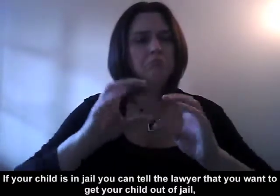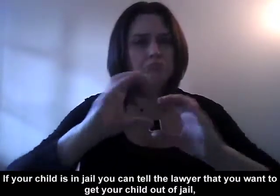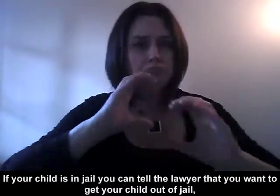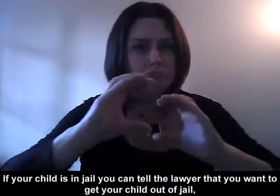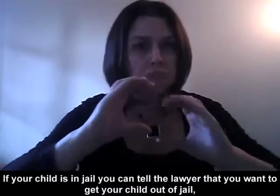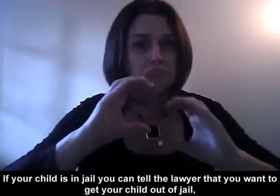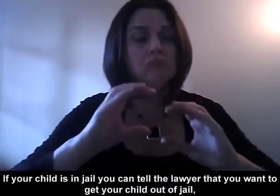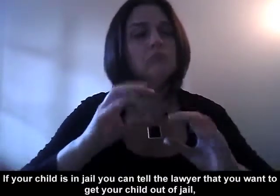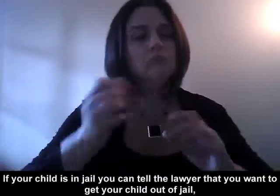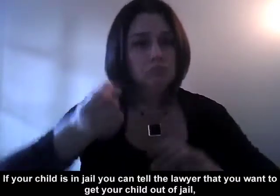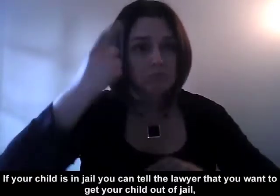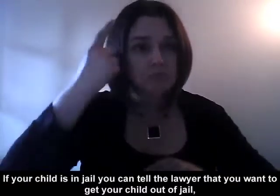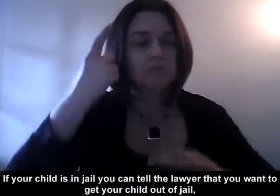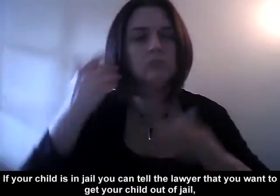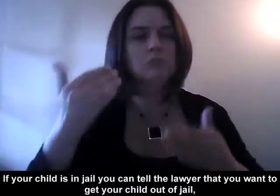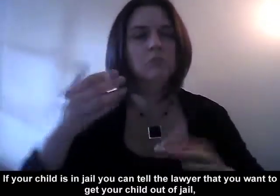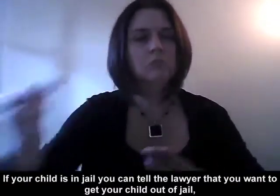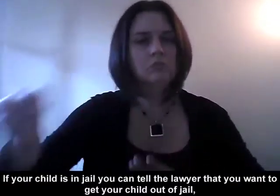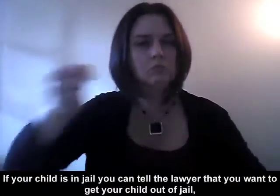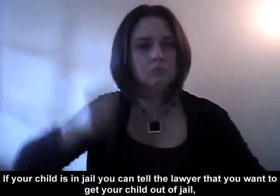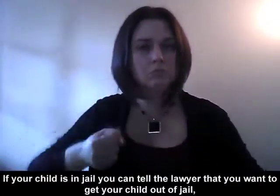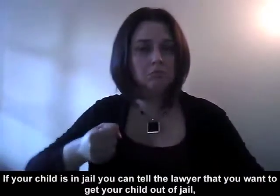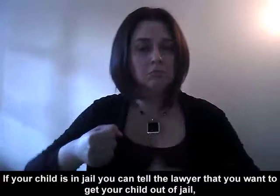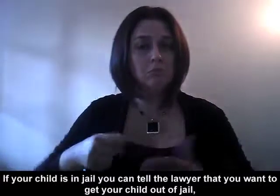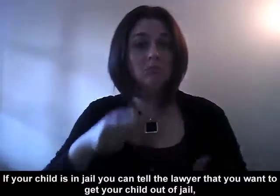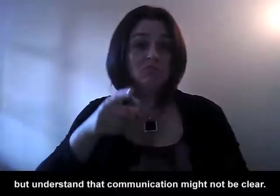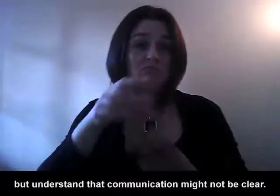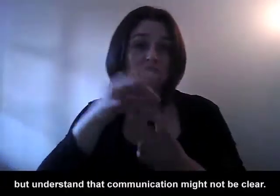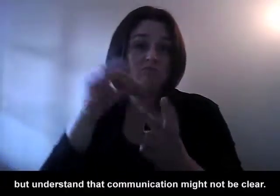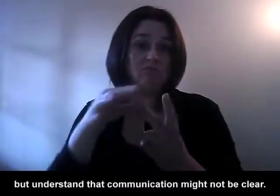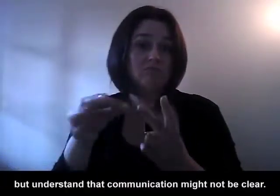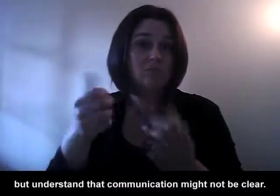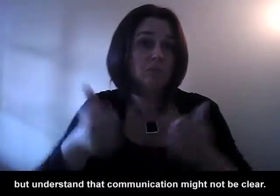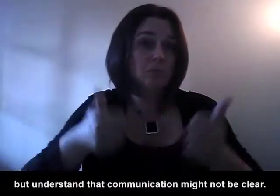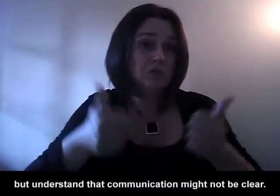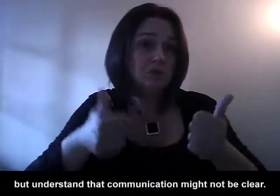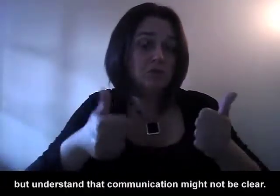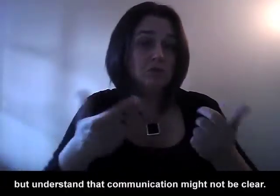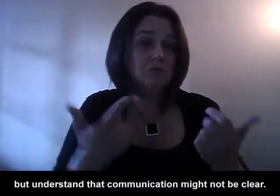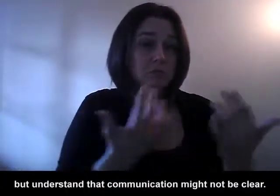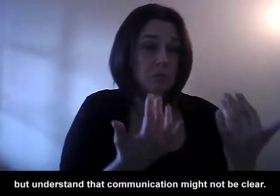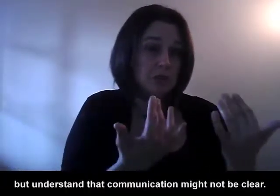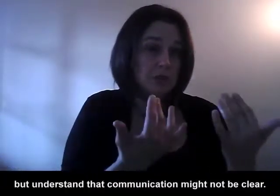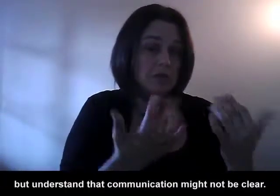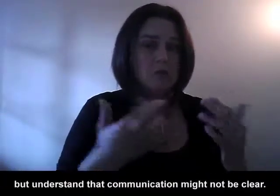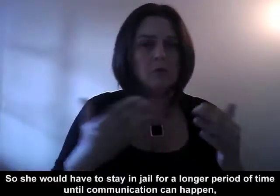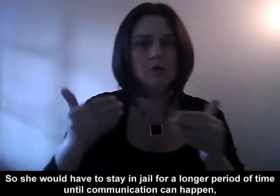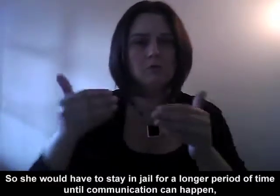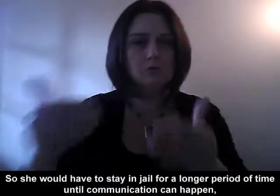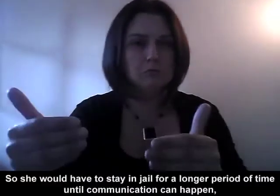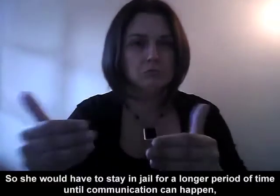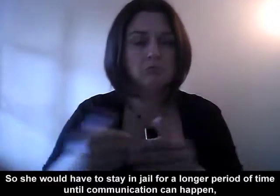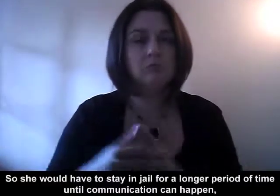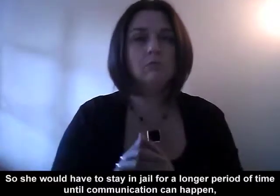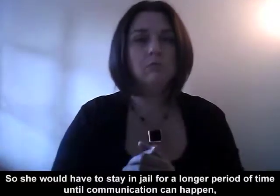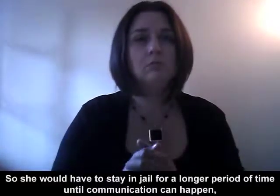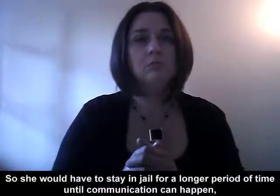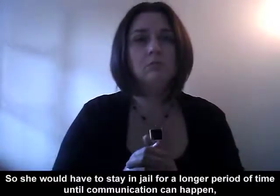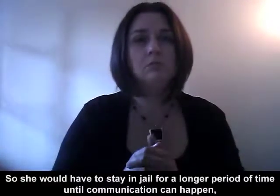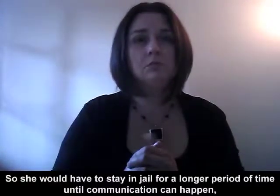you want to get your child out of jail, but understand that communication might not be clear, since you would have to stay in jail for a longer